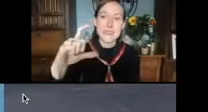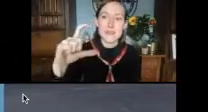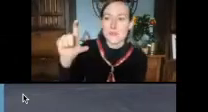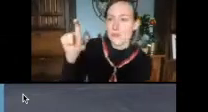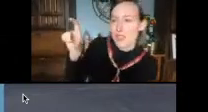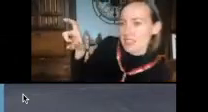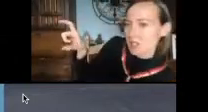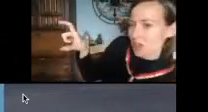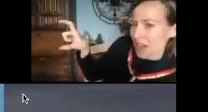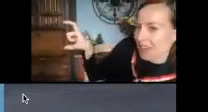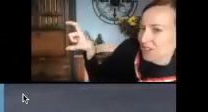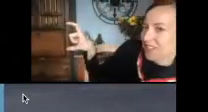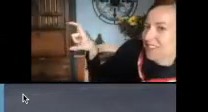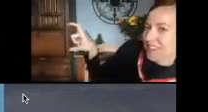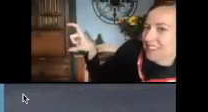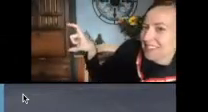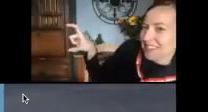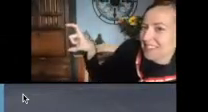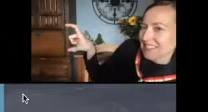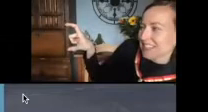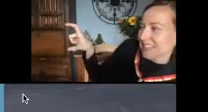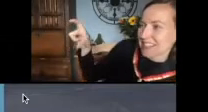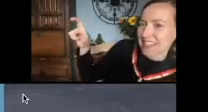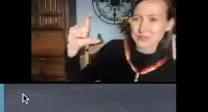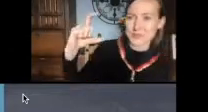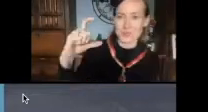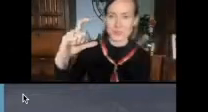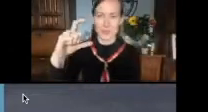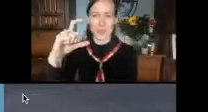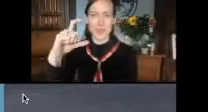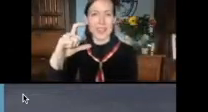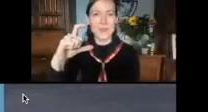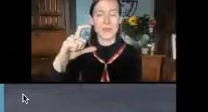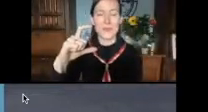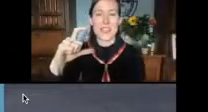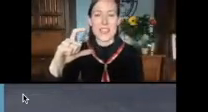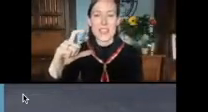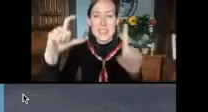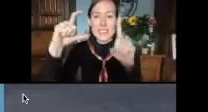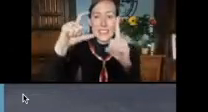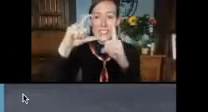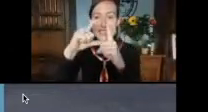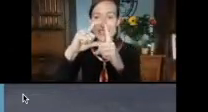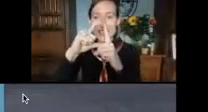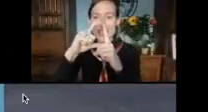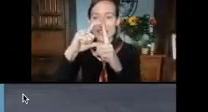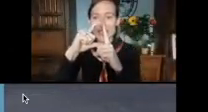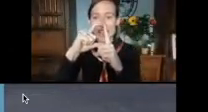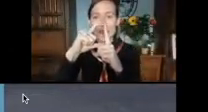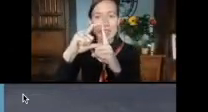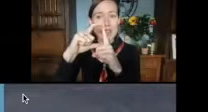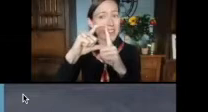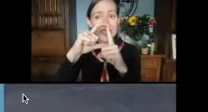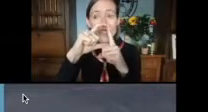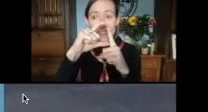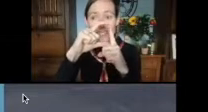C, so your hand should look like this. C, okay. D, I